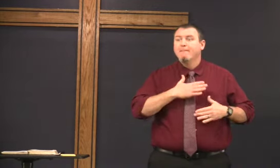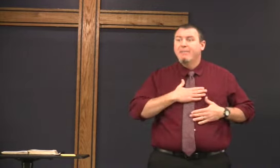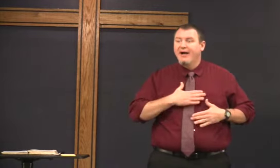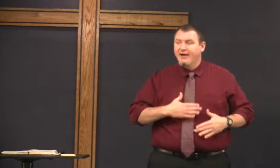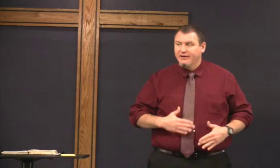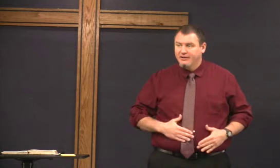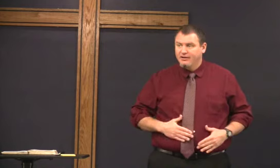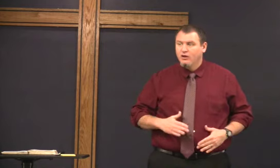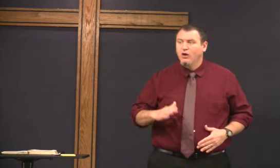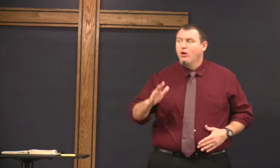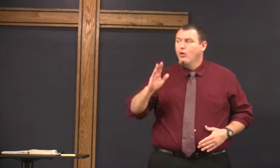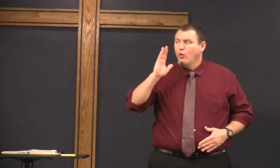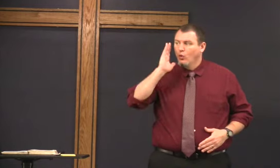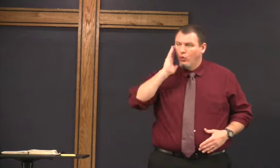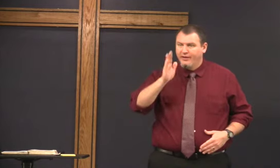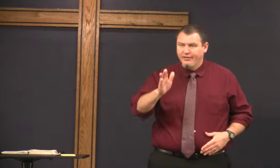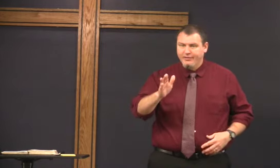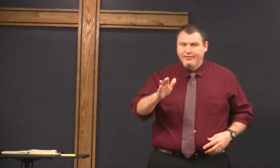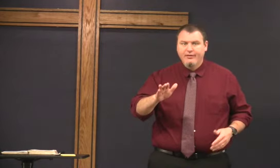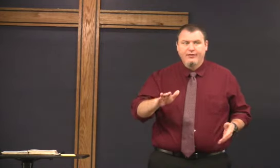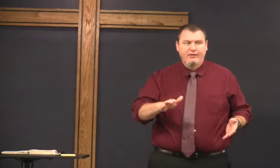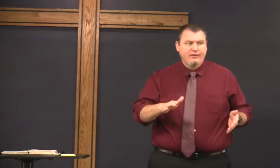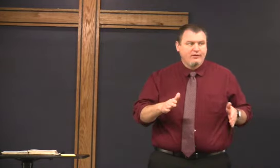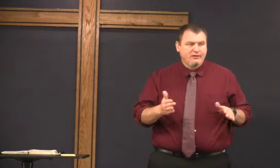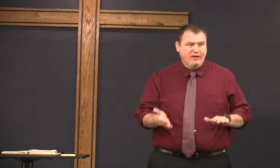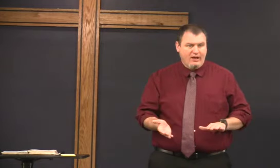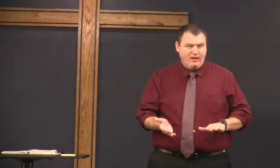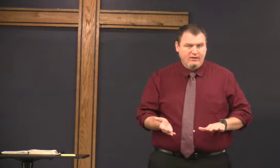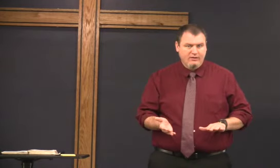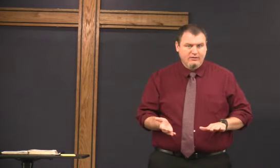Your body will die.